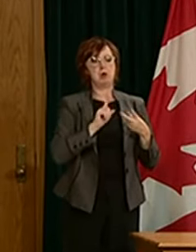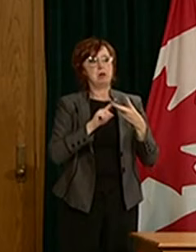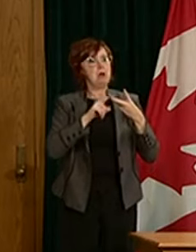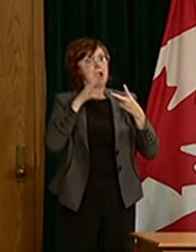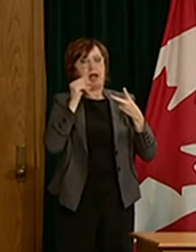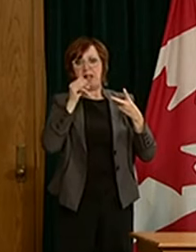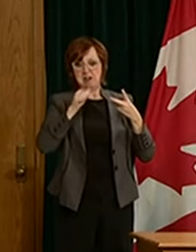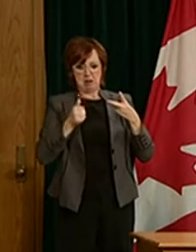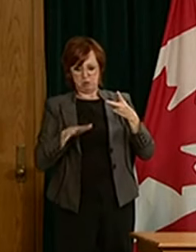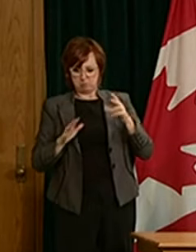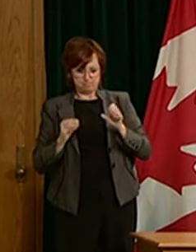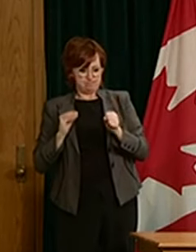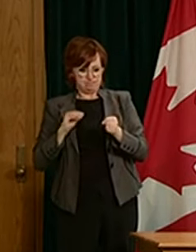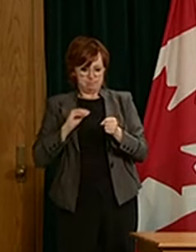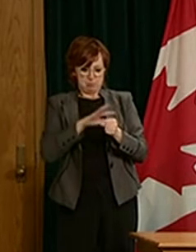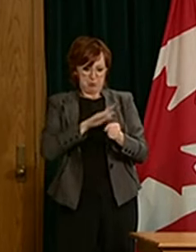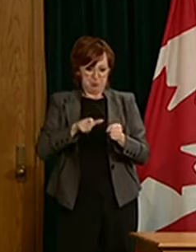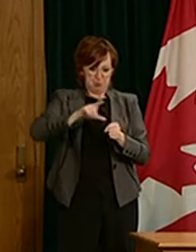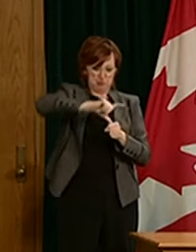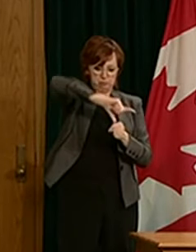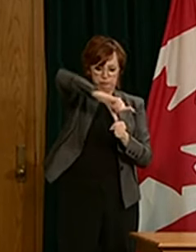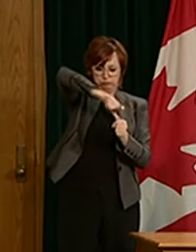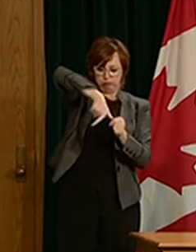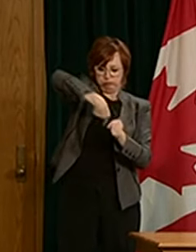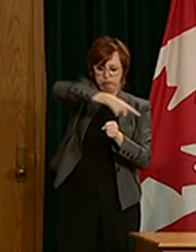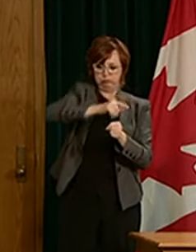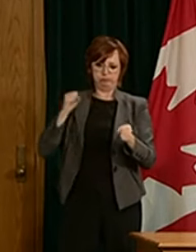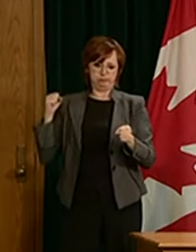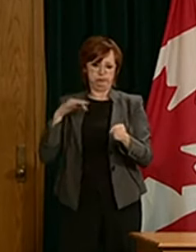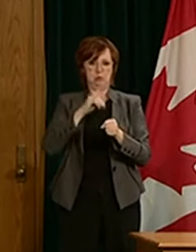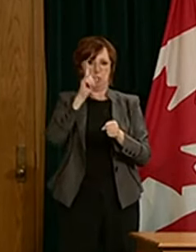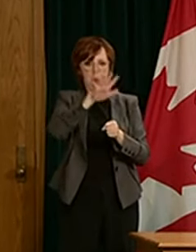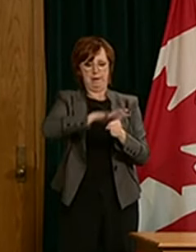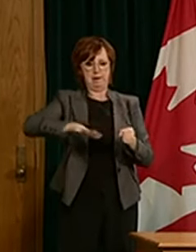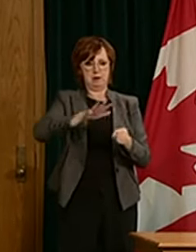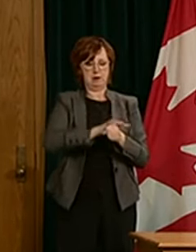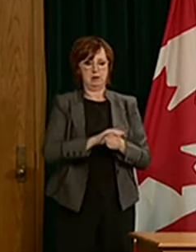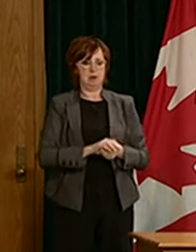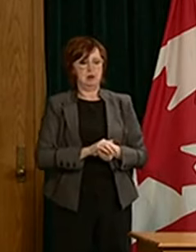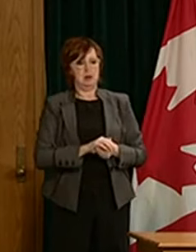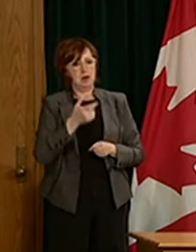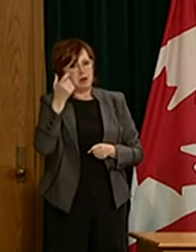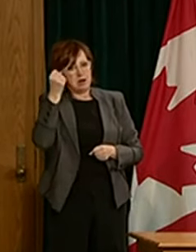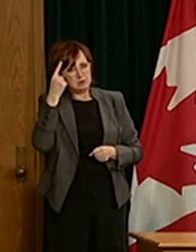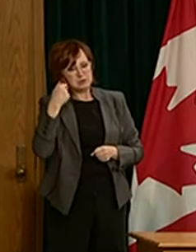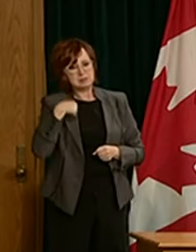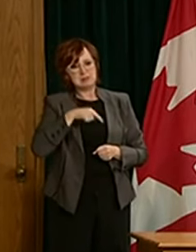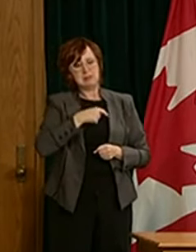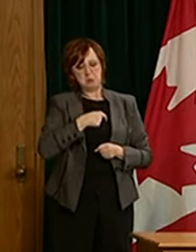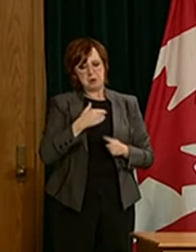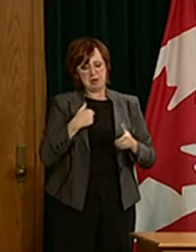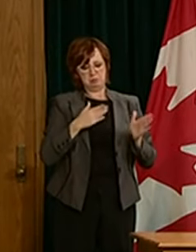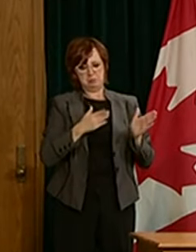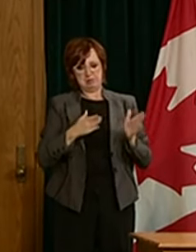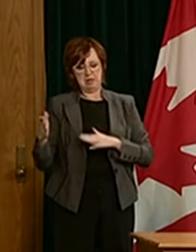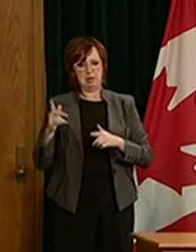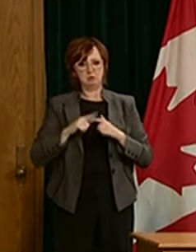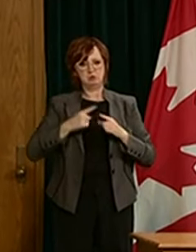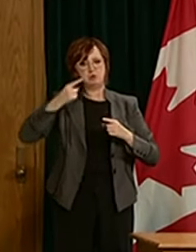be load leveled across the system as well. We wouldn't wait till one location was over capacity if there was